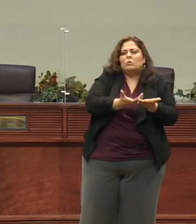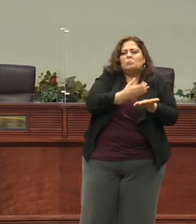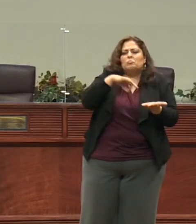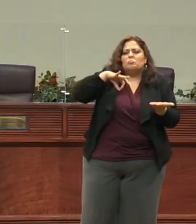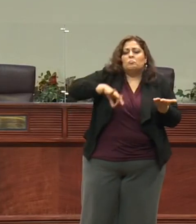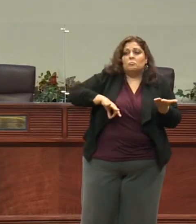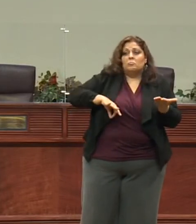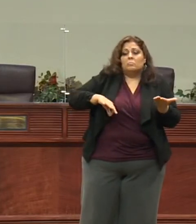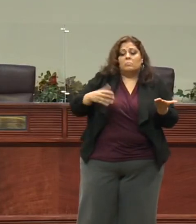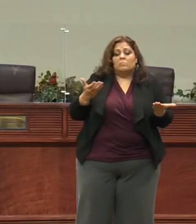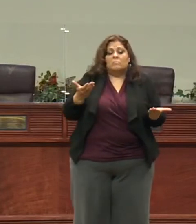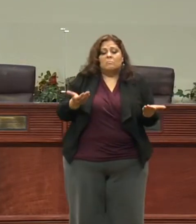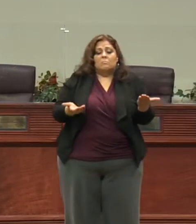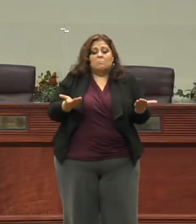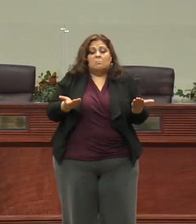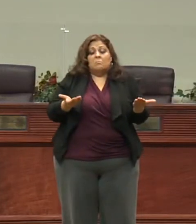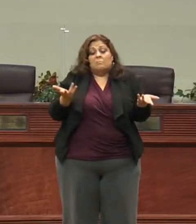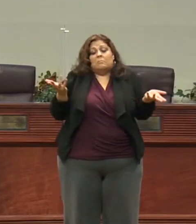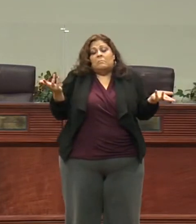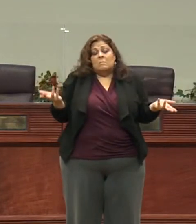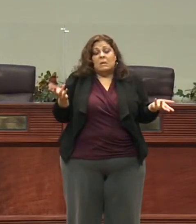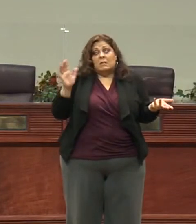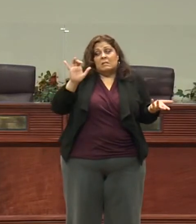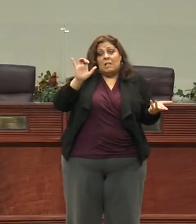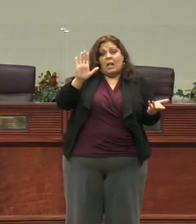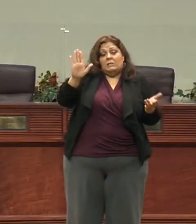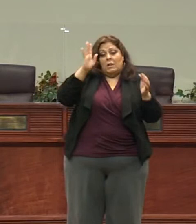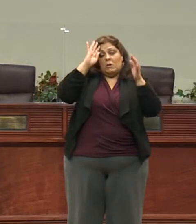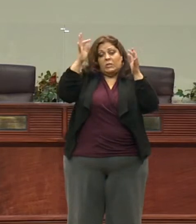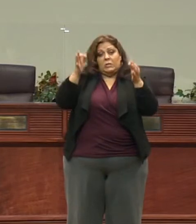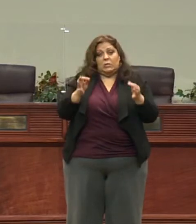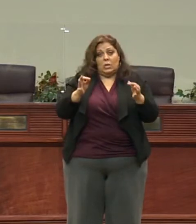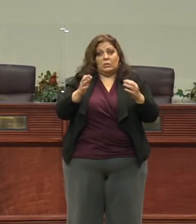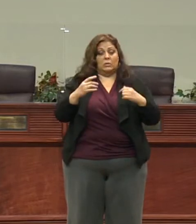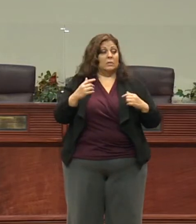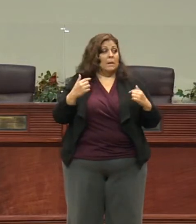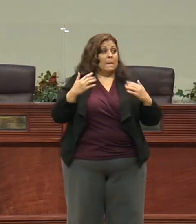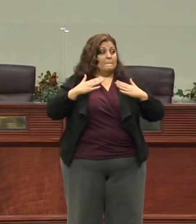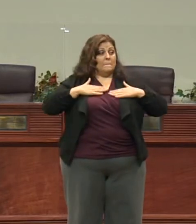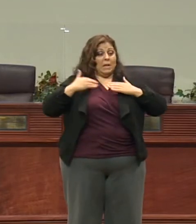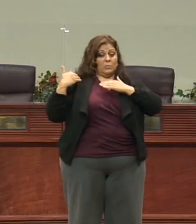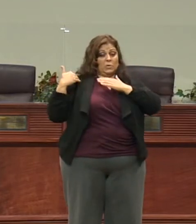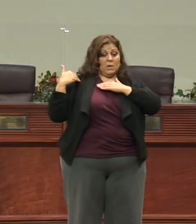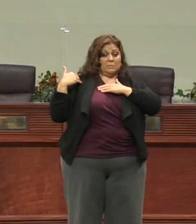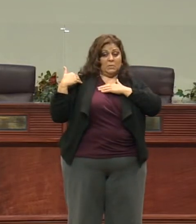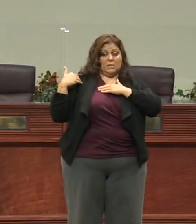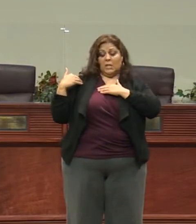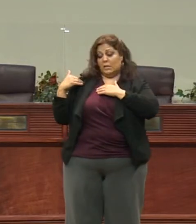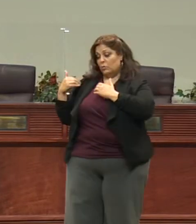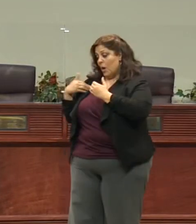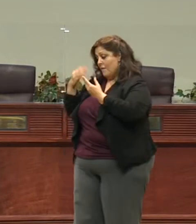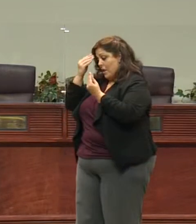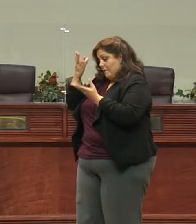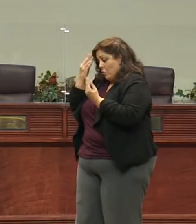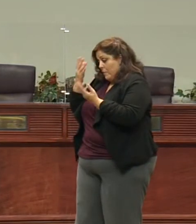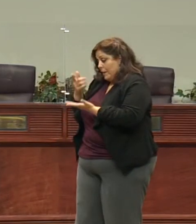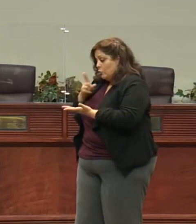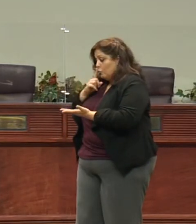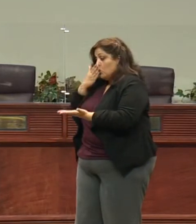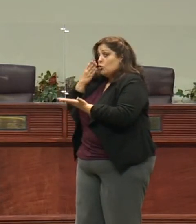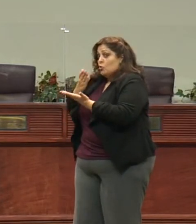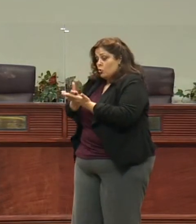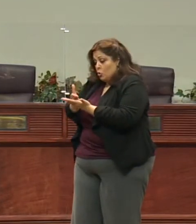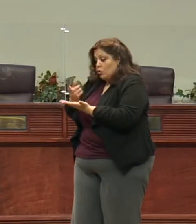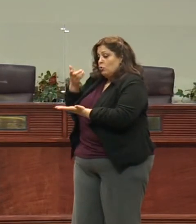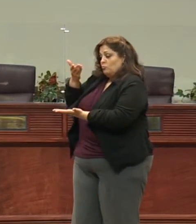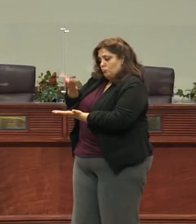our job is to provide them with credible information by which to make those decisions. And so we're going to